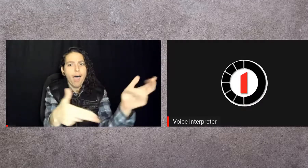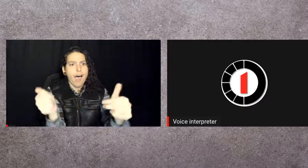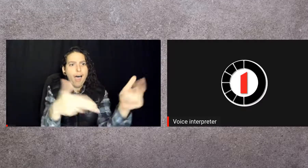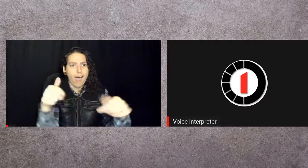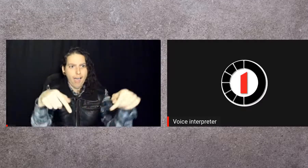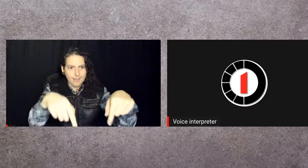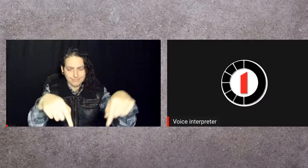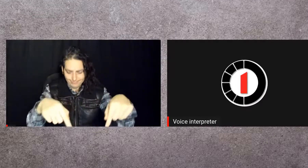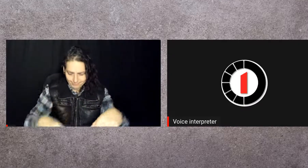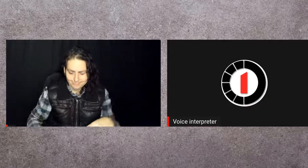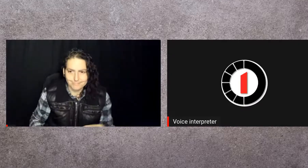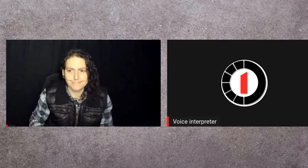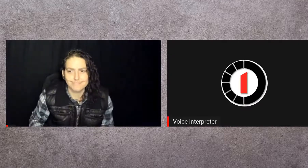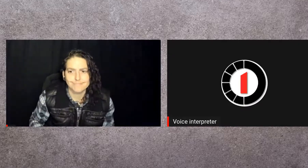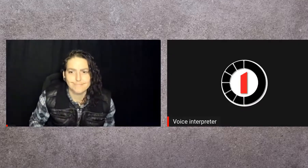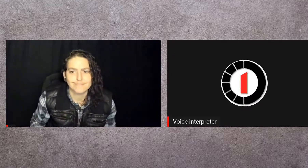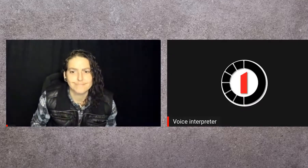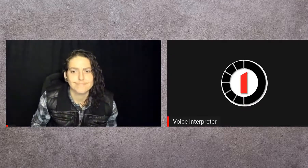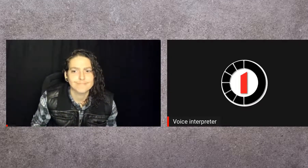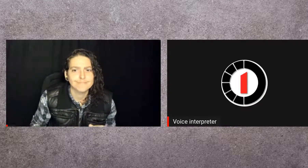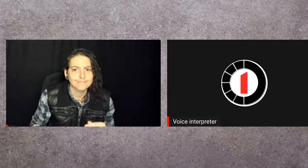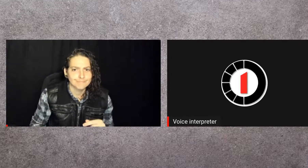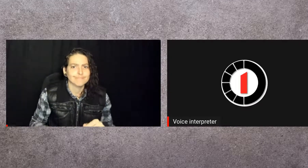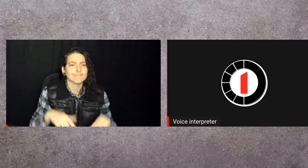Now let's see what some of you are saying in the chat right here.